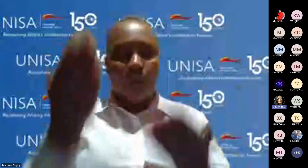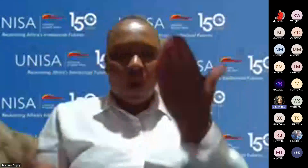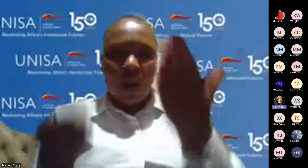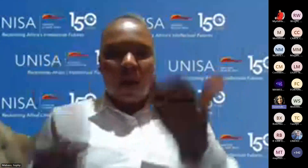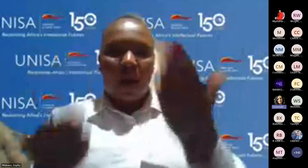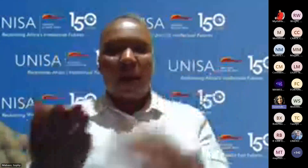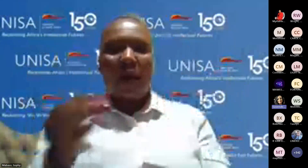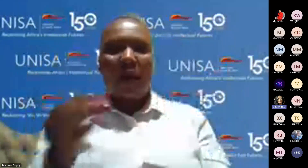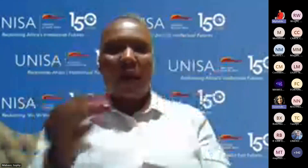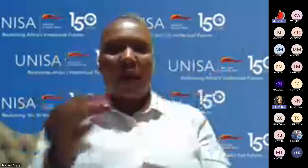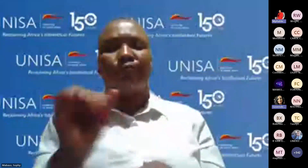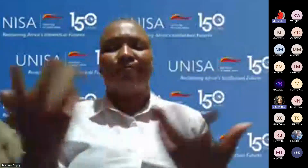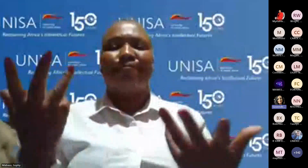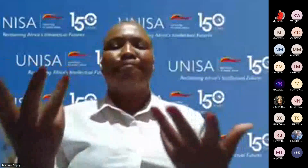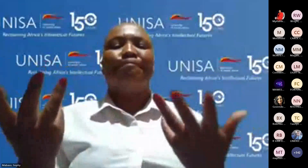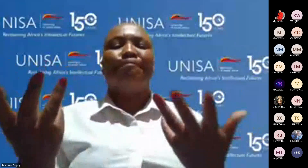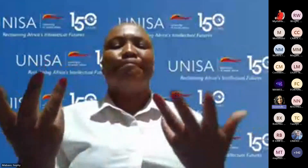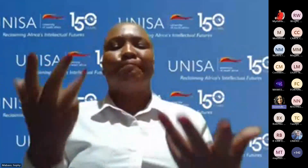your